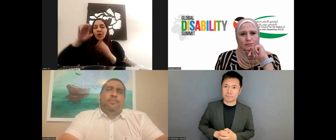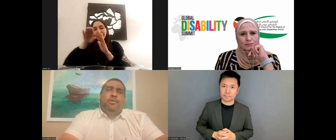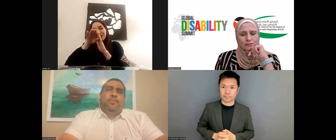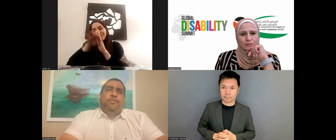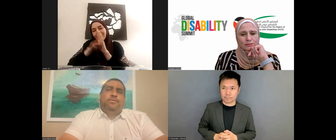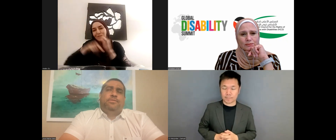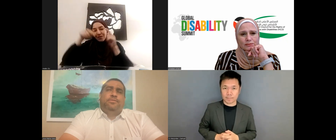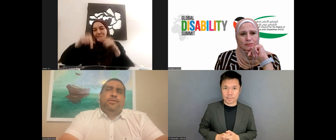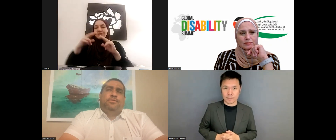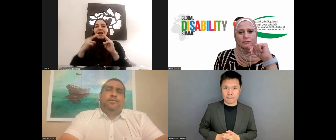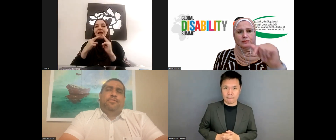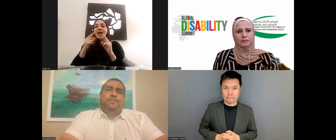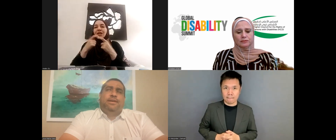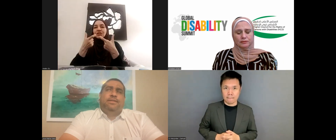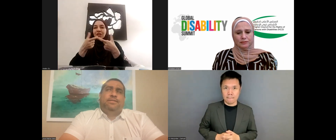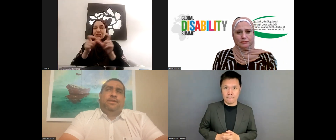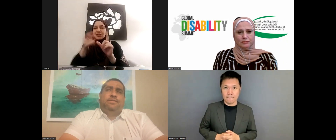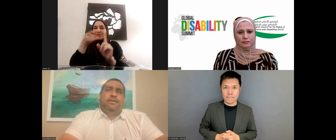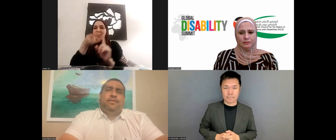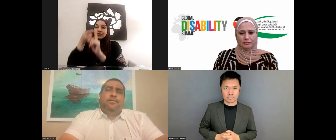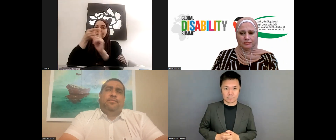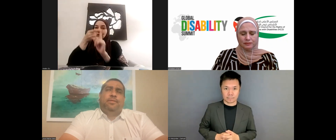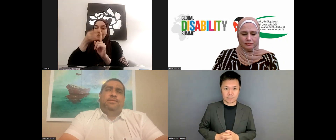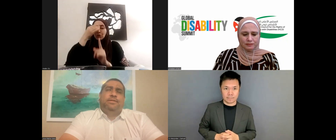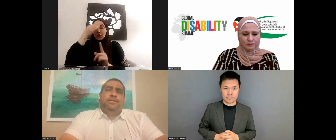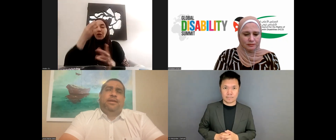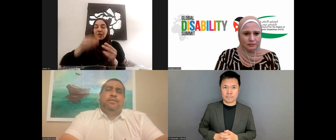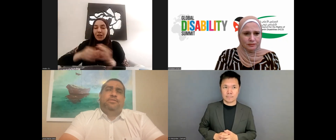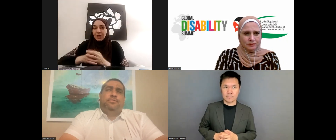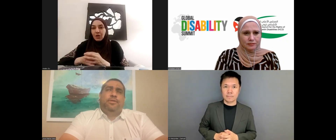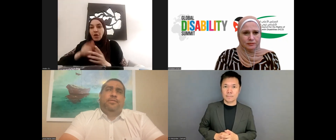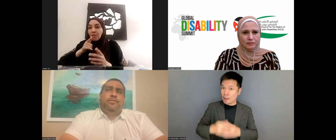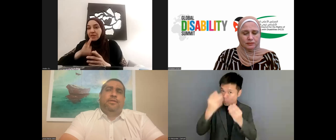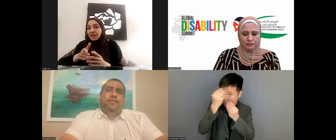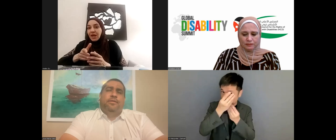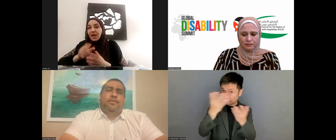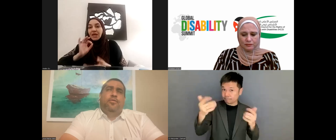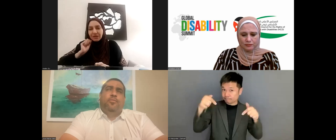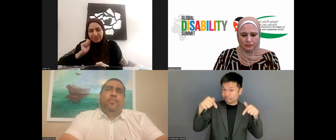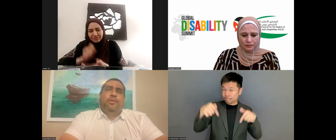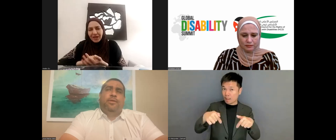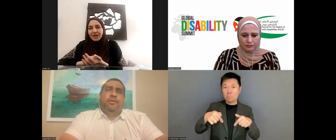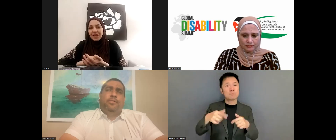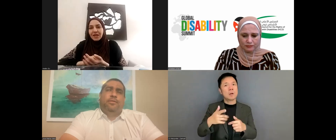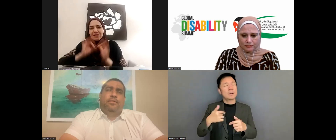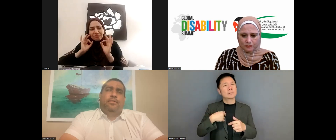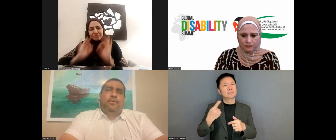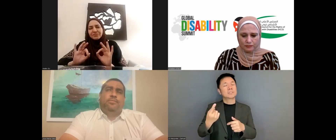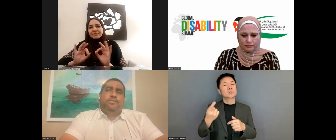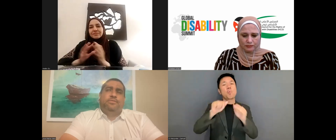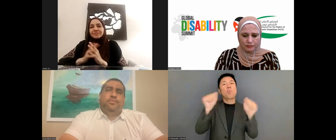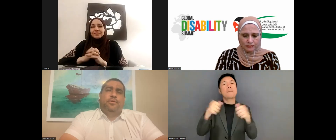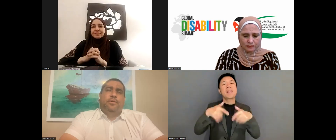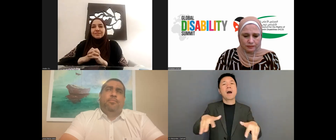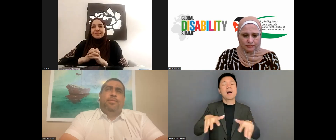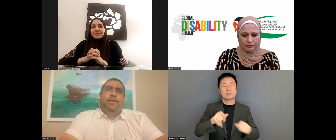I really want to also emphasize that listening into this whole webinar, it